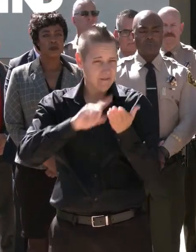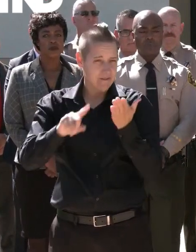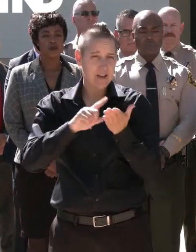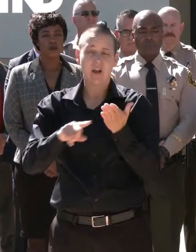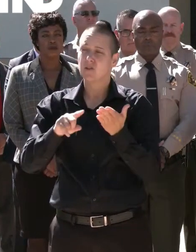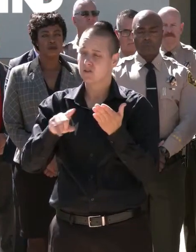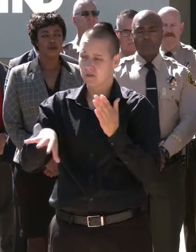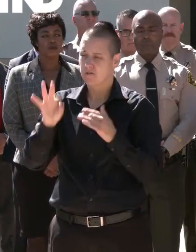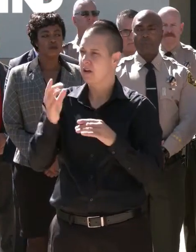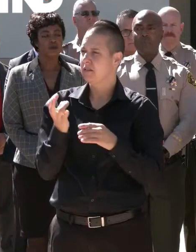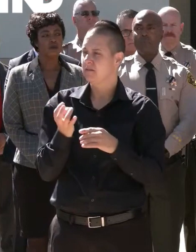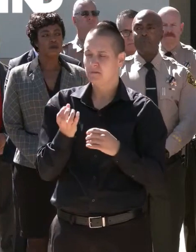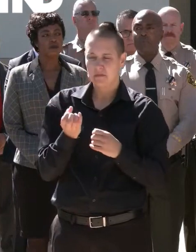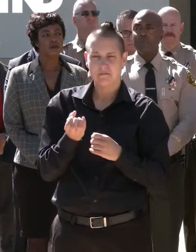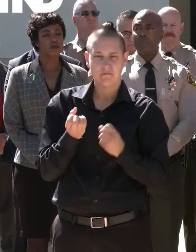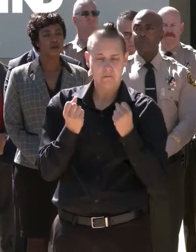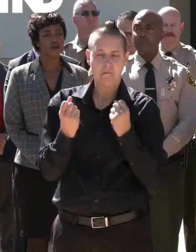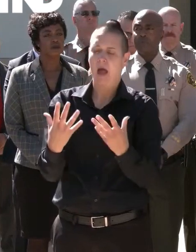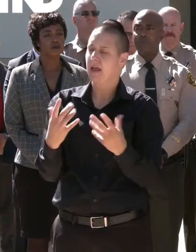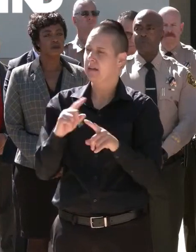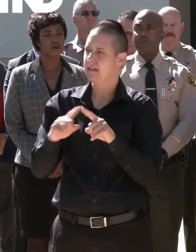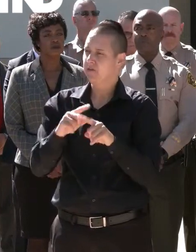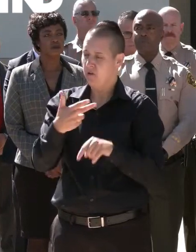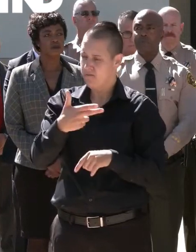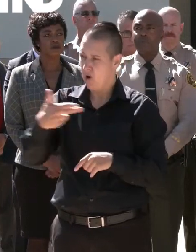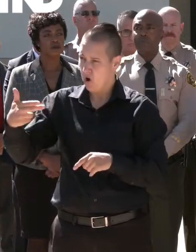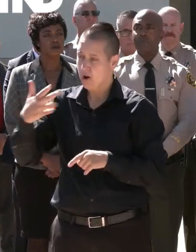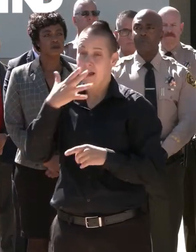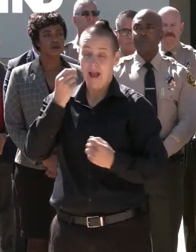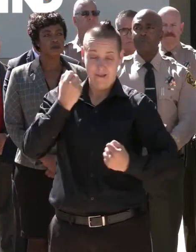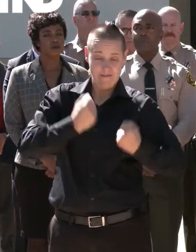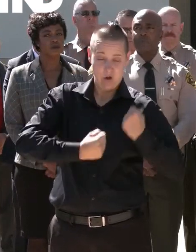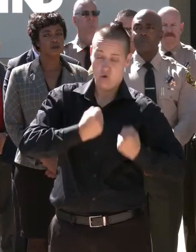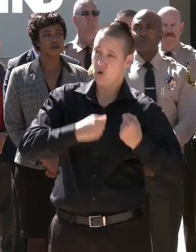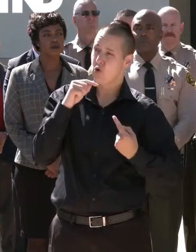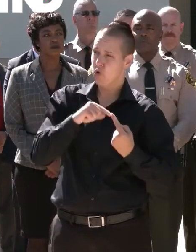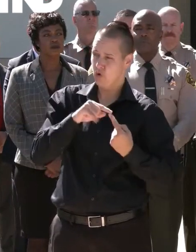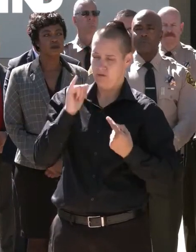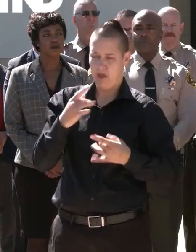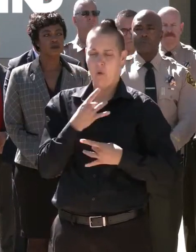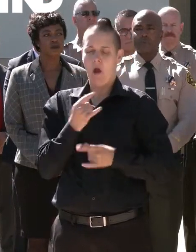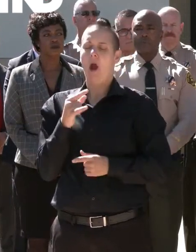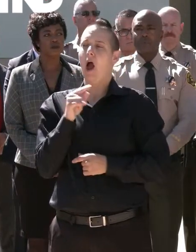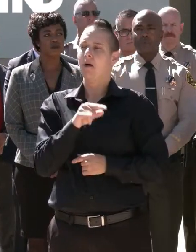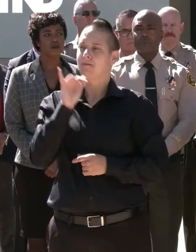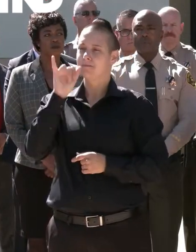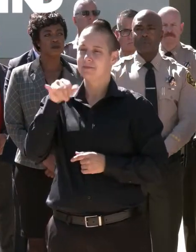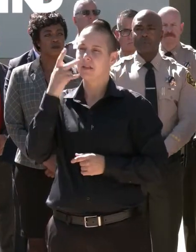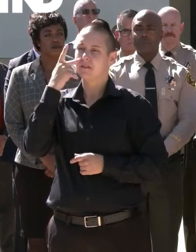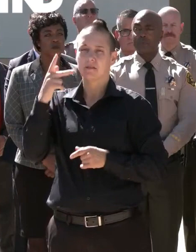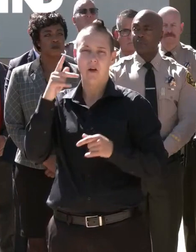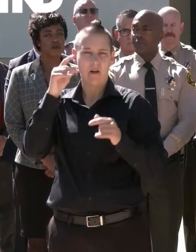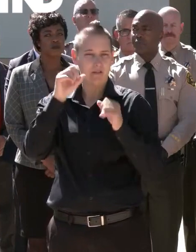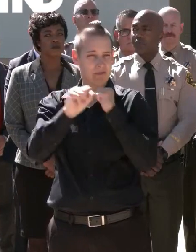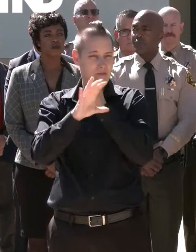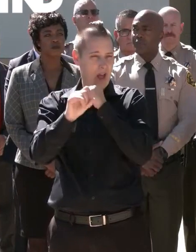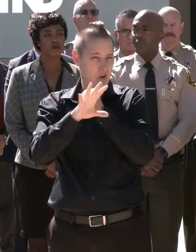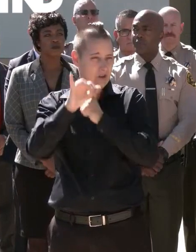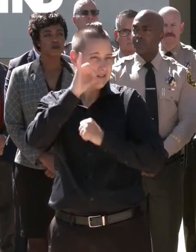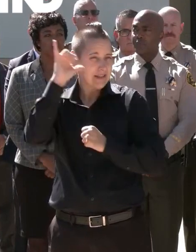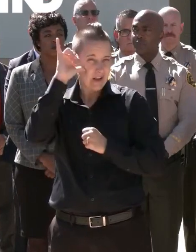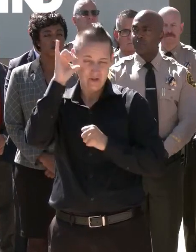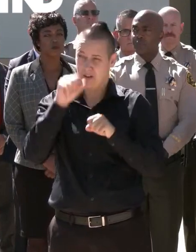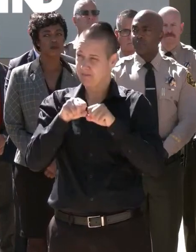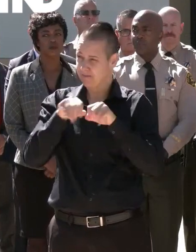Investigators recovered numerous firearms and the vehicle of interest that was depicted in the flyer that we put out yesterday at